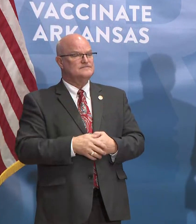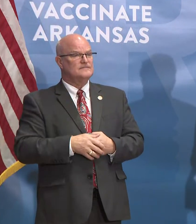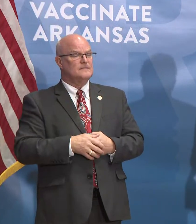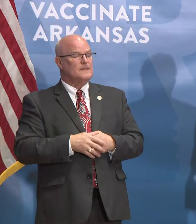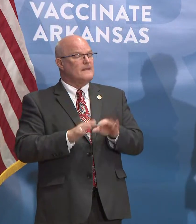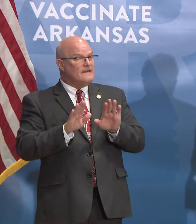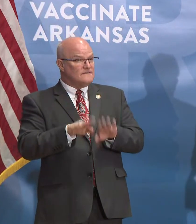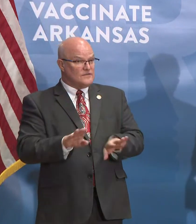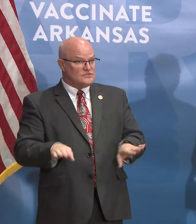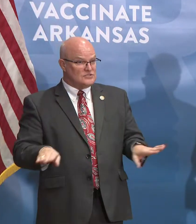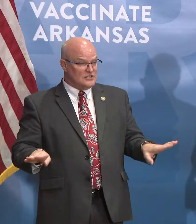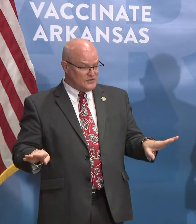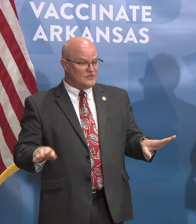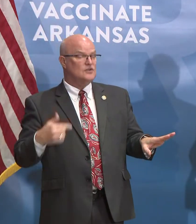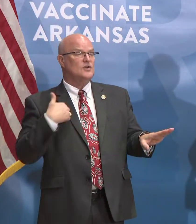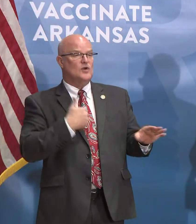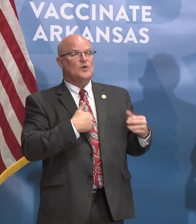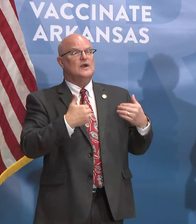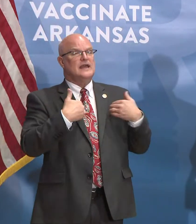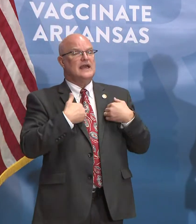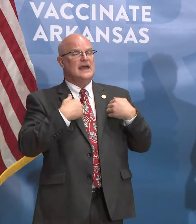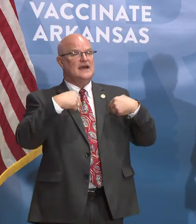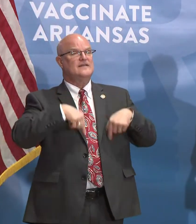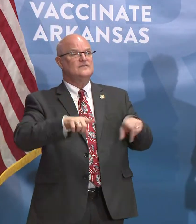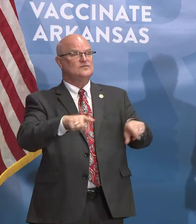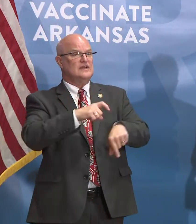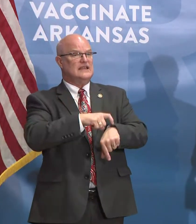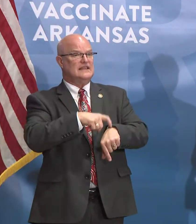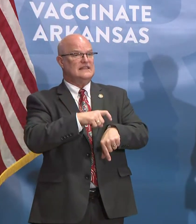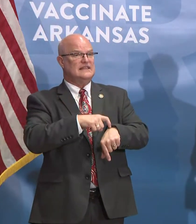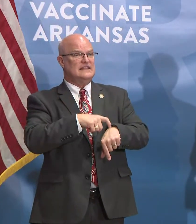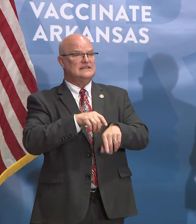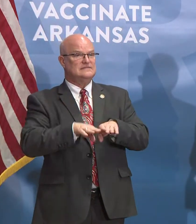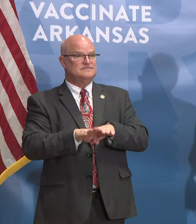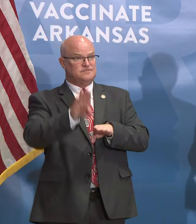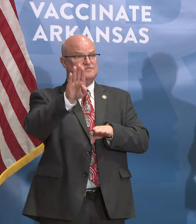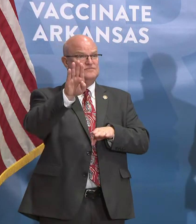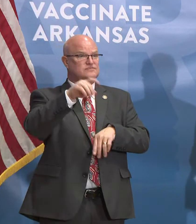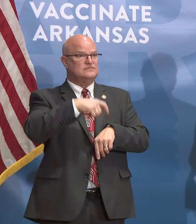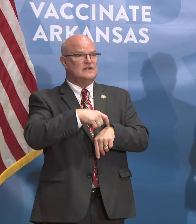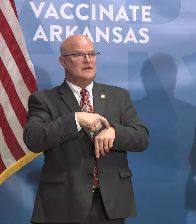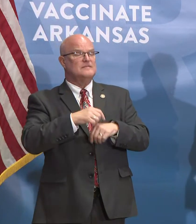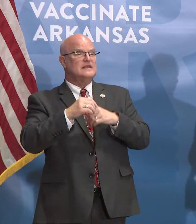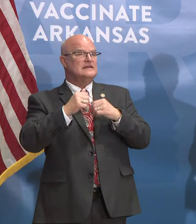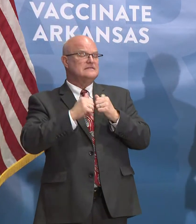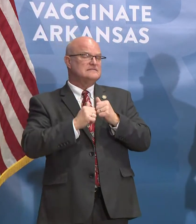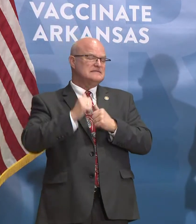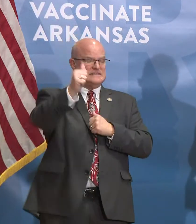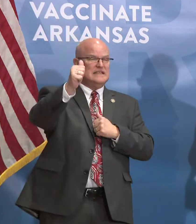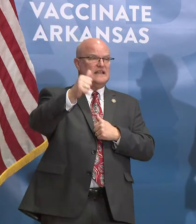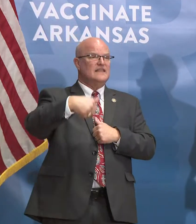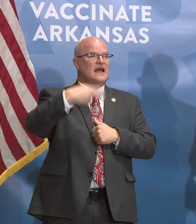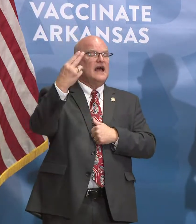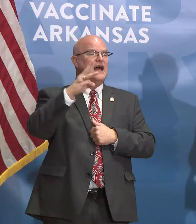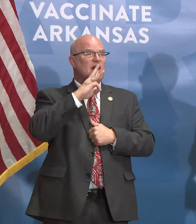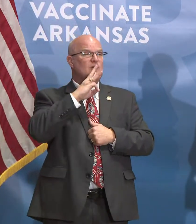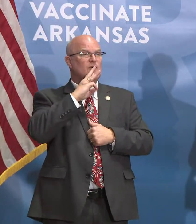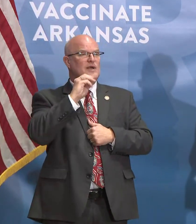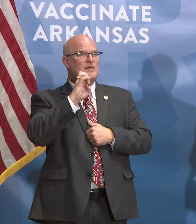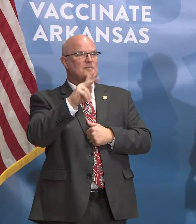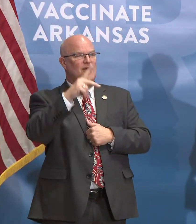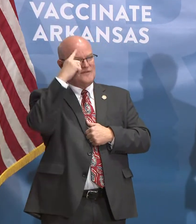front, I want to point out that we have, during this particular spike or surge, exceeded the high water mark